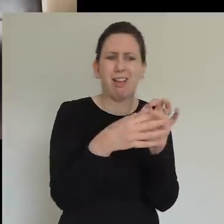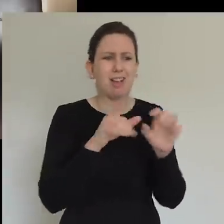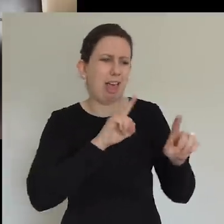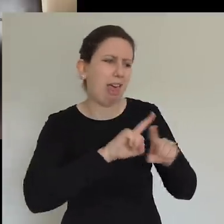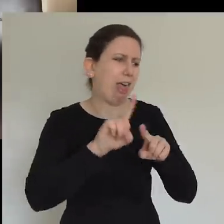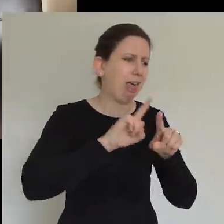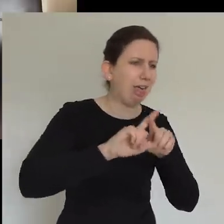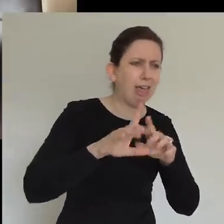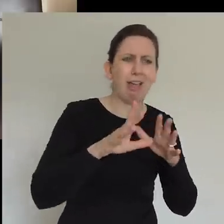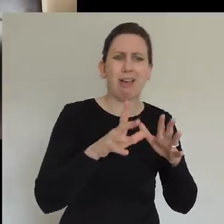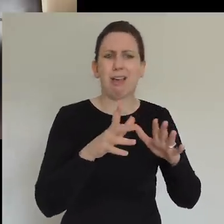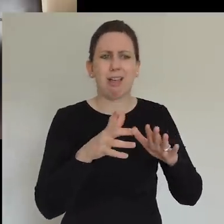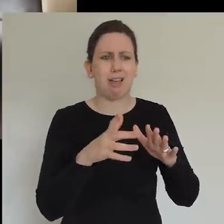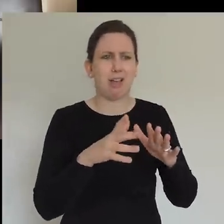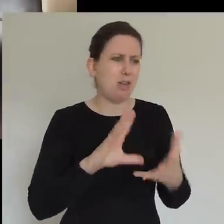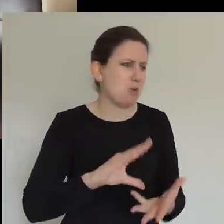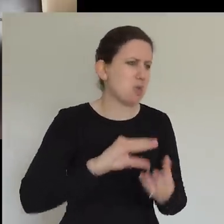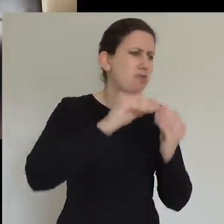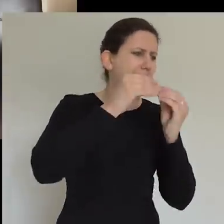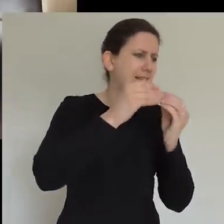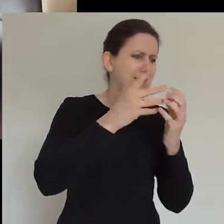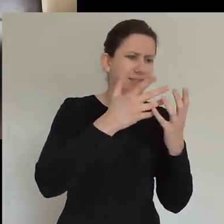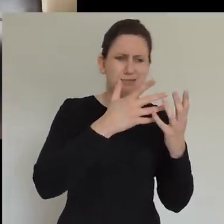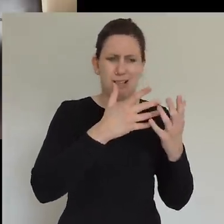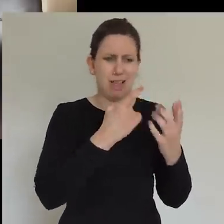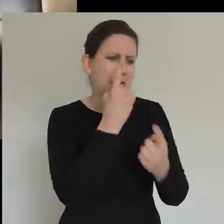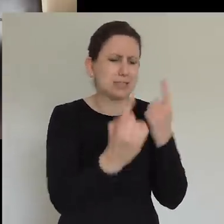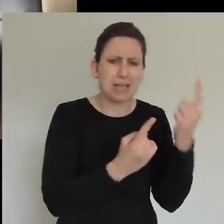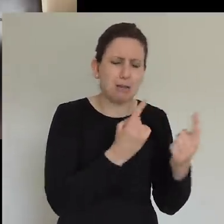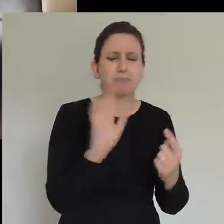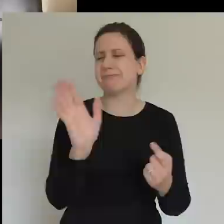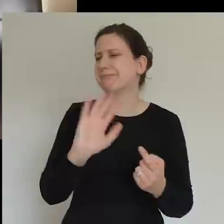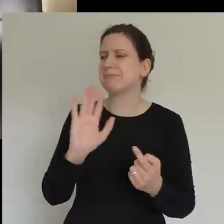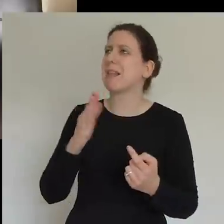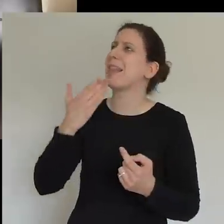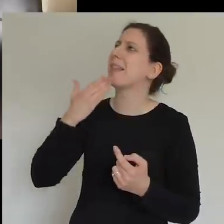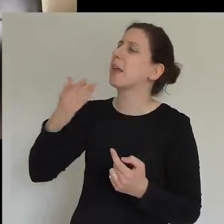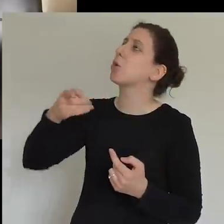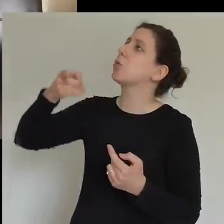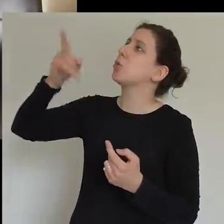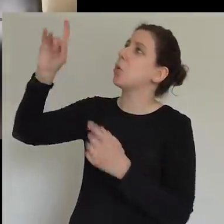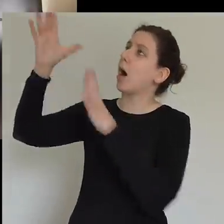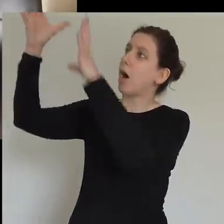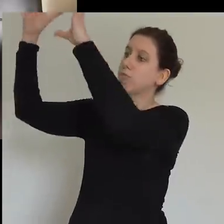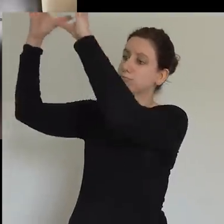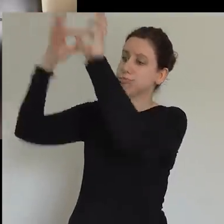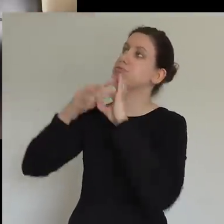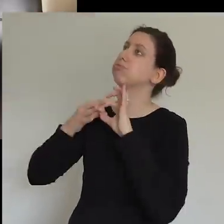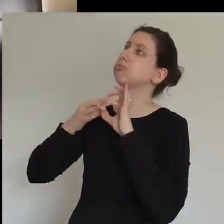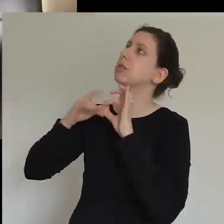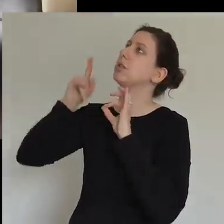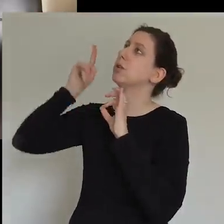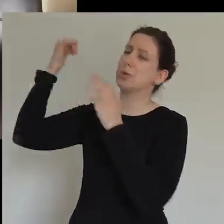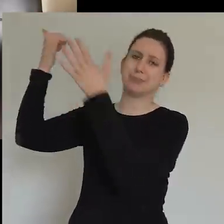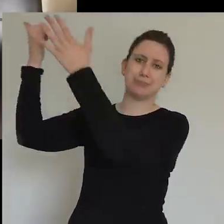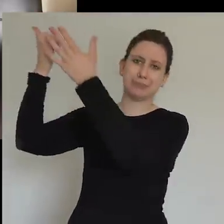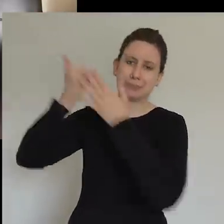own making. We thank you that your mighty hand is at work in this season during the coronavirus, that you're doing